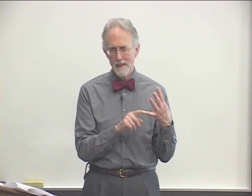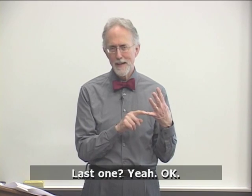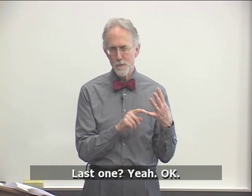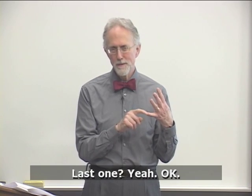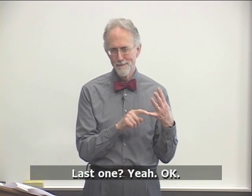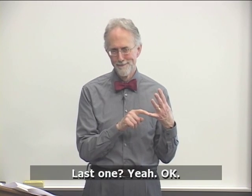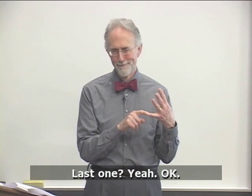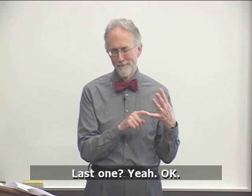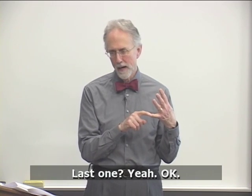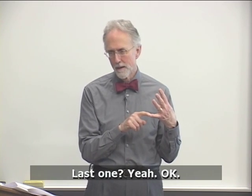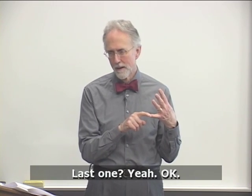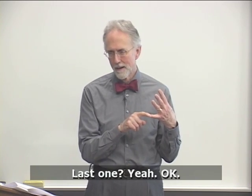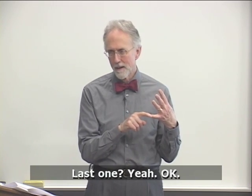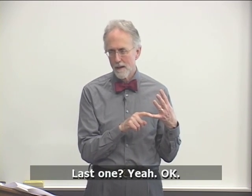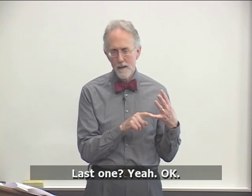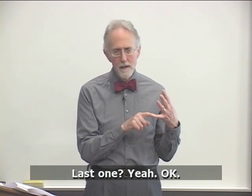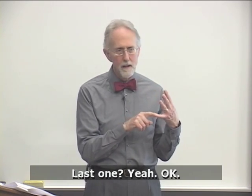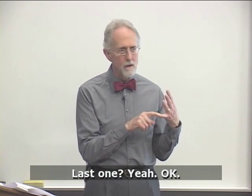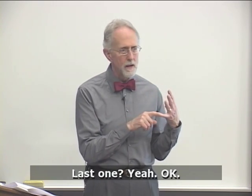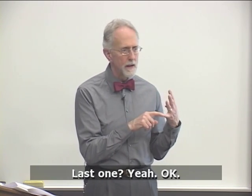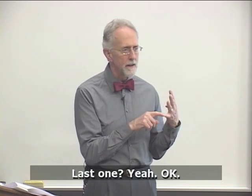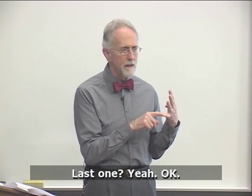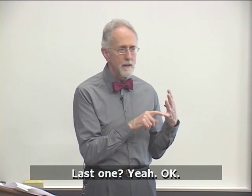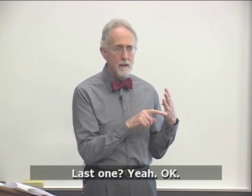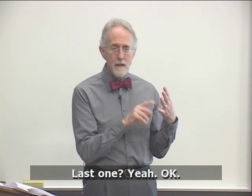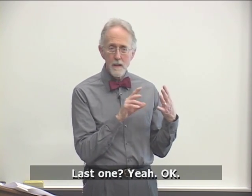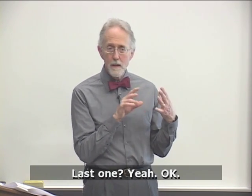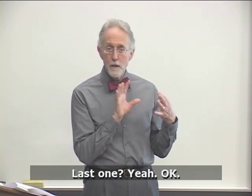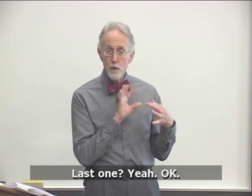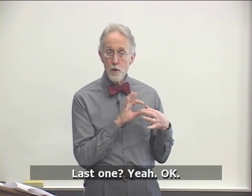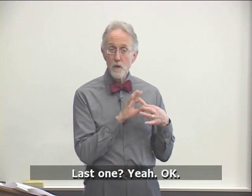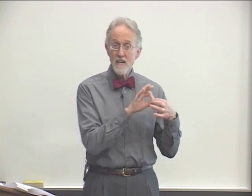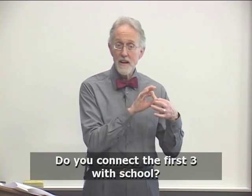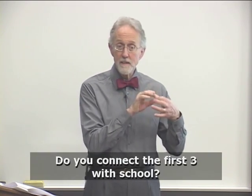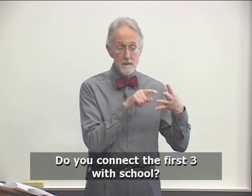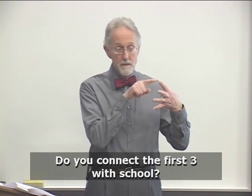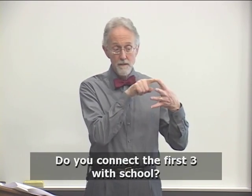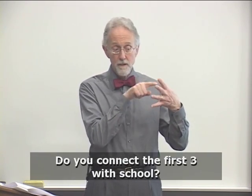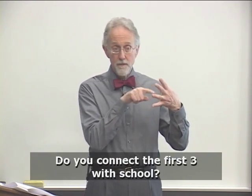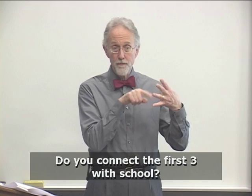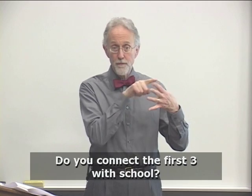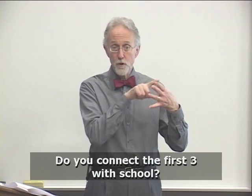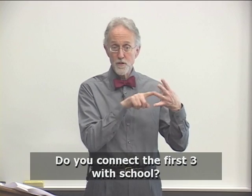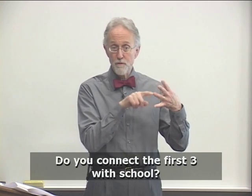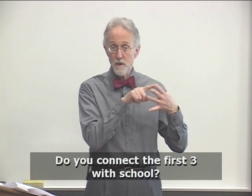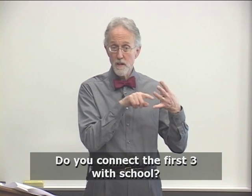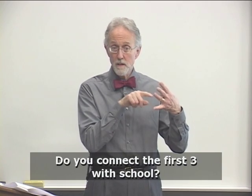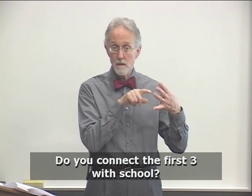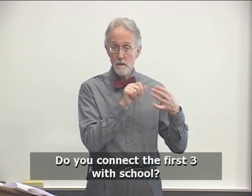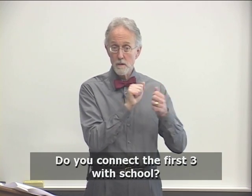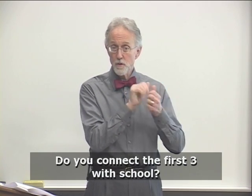Last one? Yeah. Okay. Do you connect the first three with